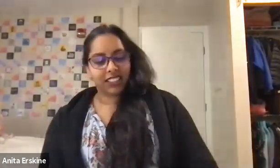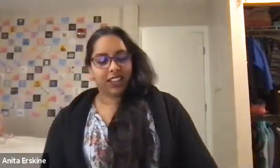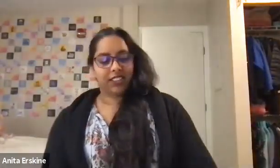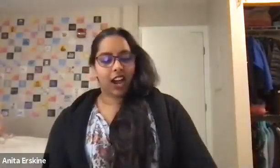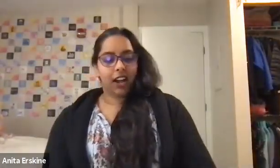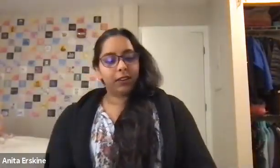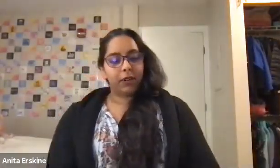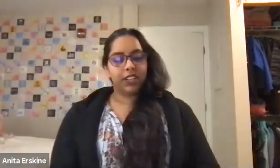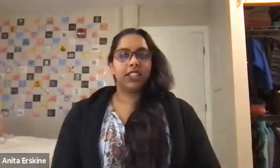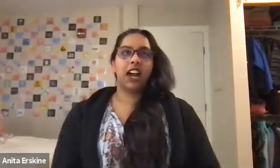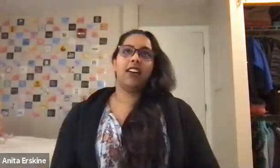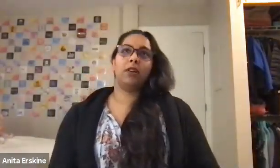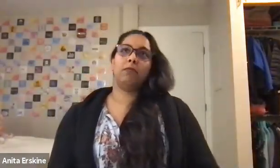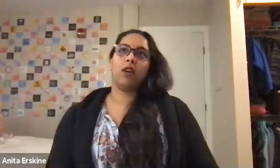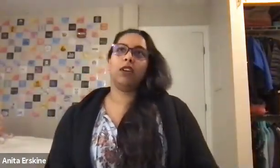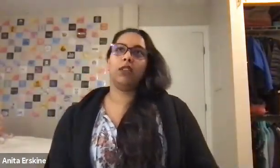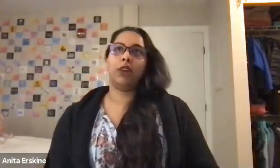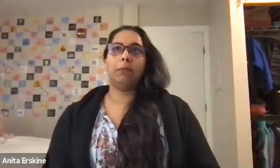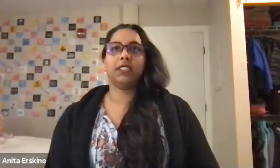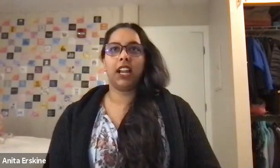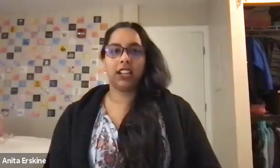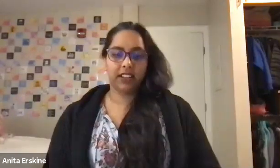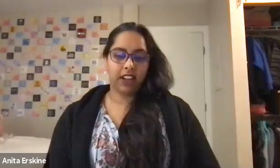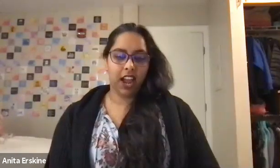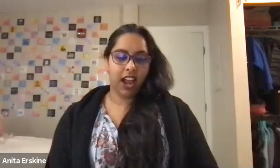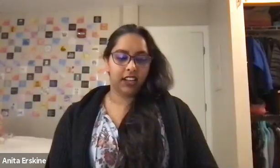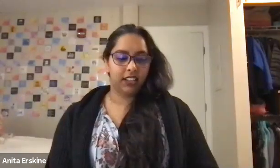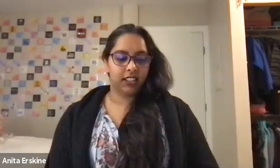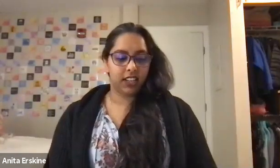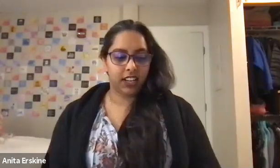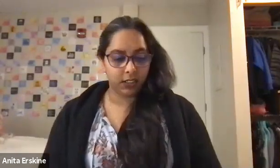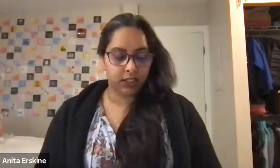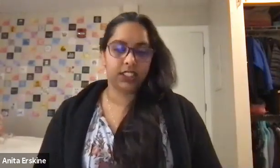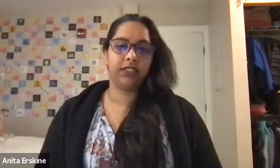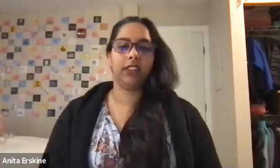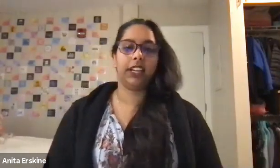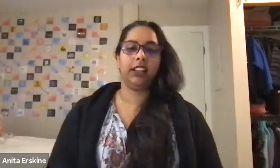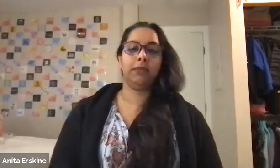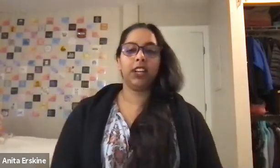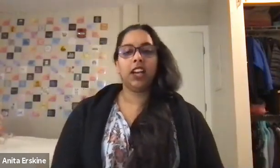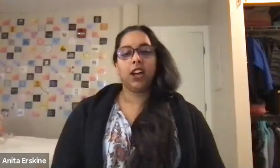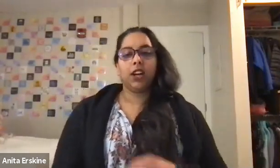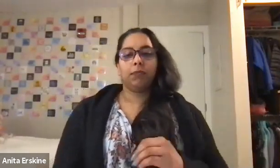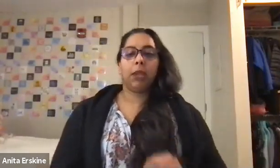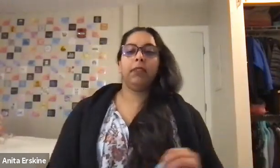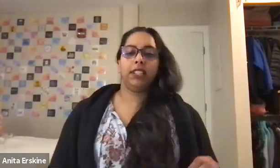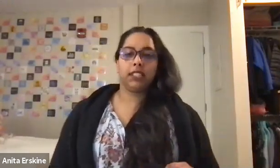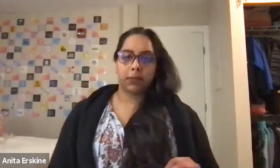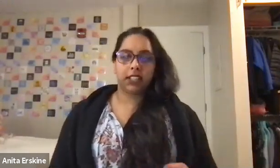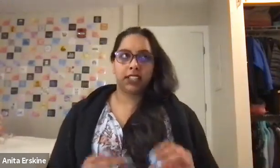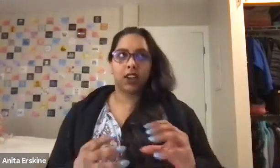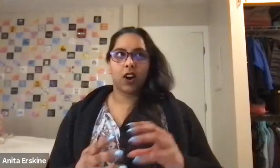Other things I would do, I would push to have a more representative and inclusive curriculum. People